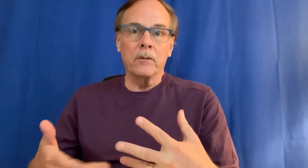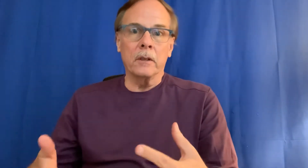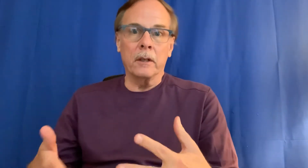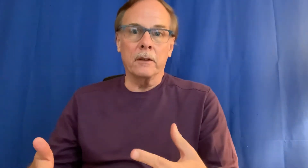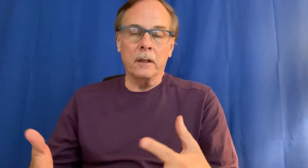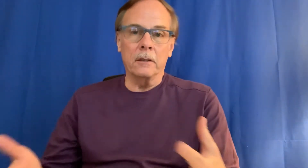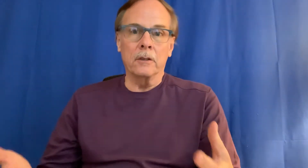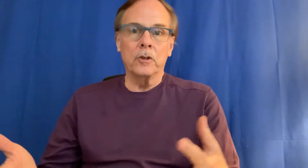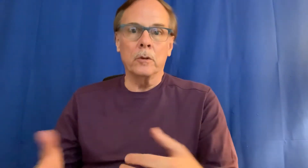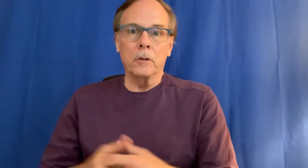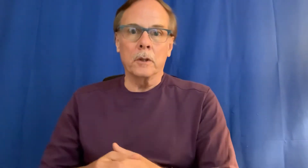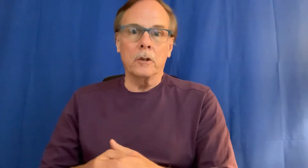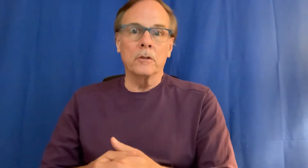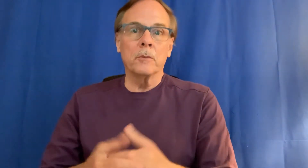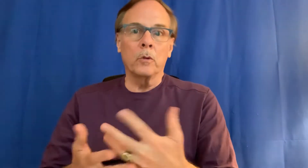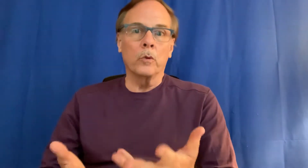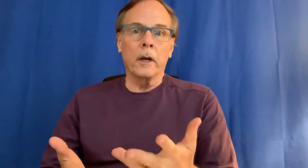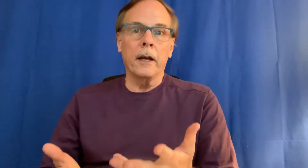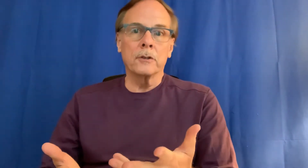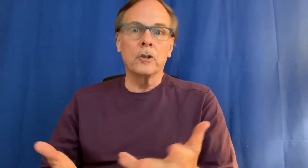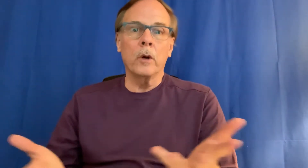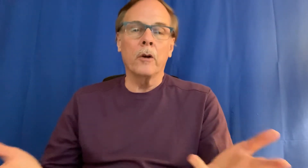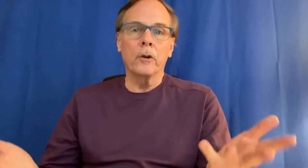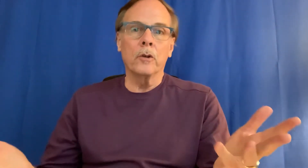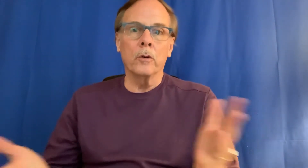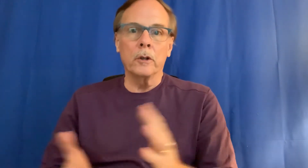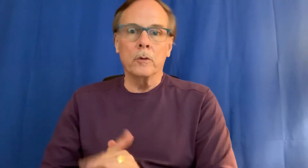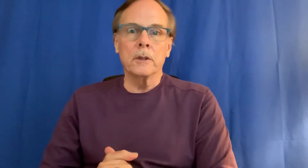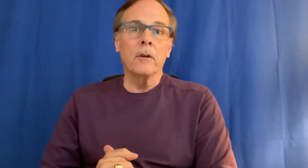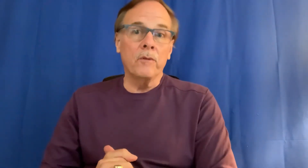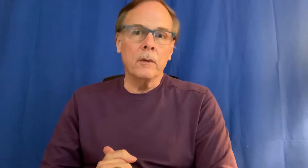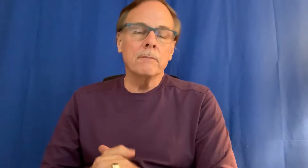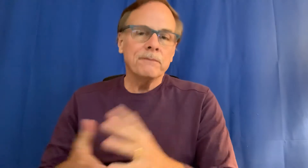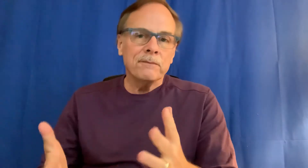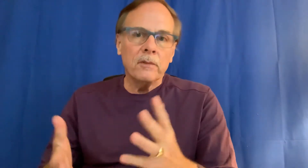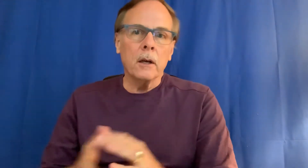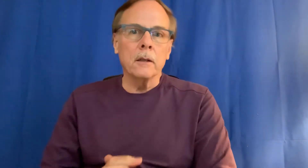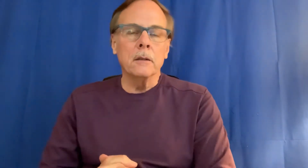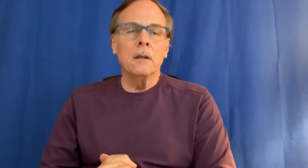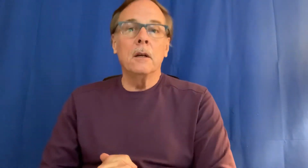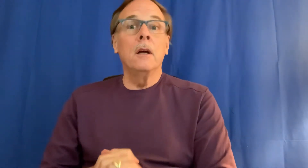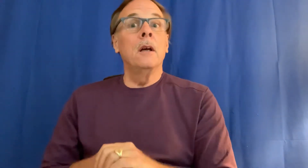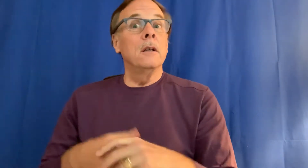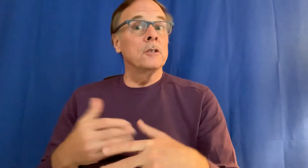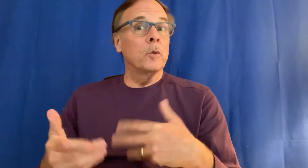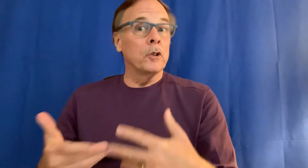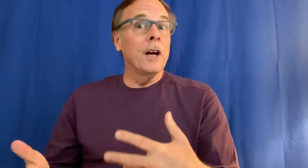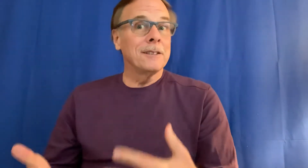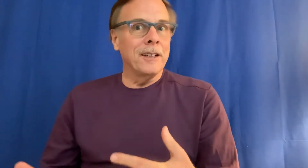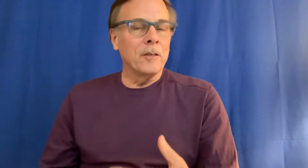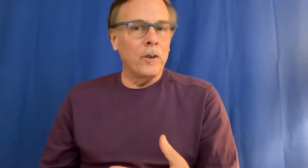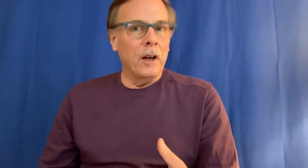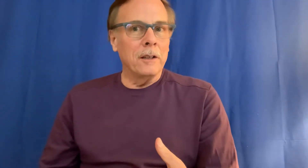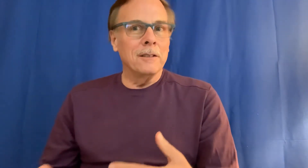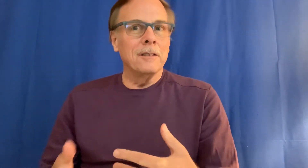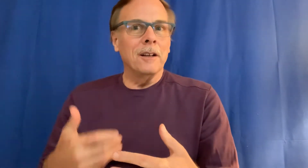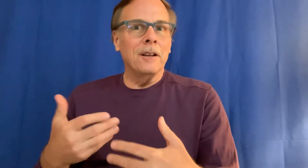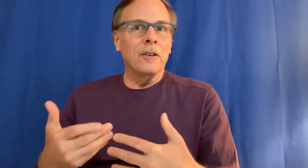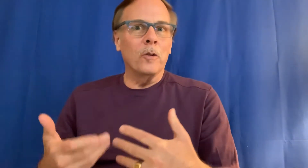everyday thing that you would normally do. If someone were to ask you, how are you doing? You would say, oh, fine. So when you're not saying fine, or